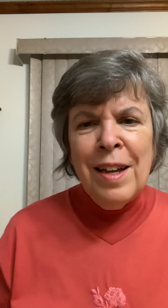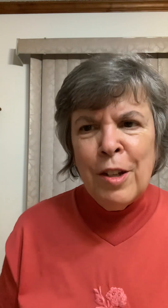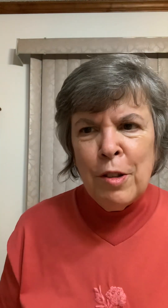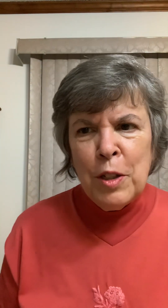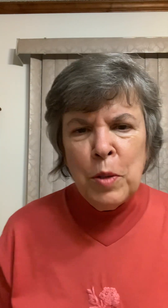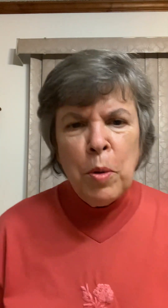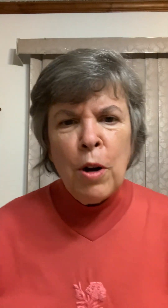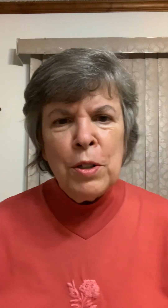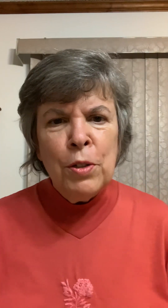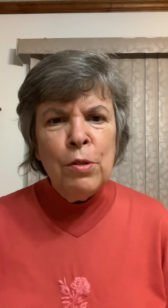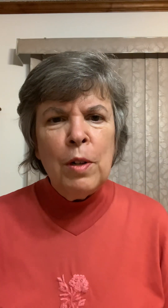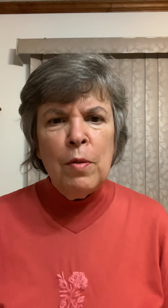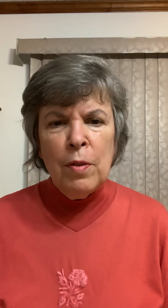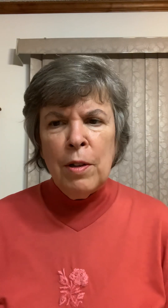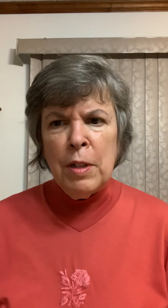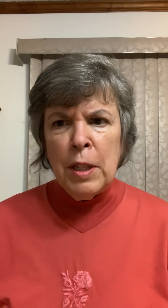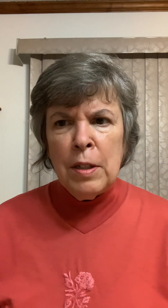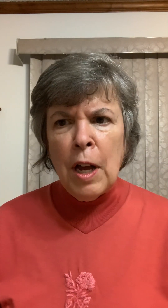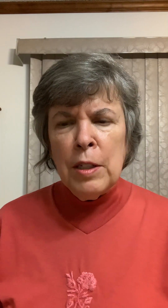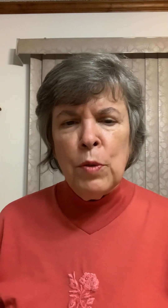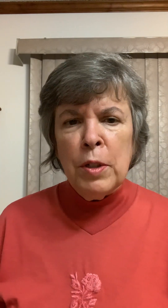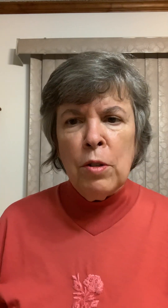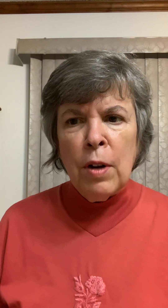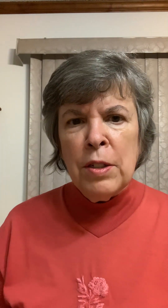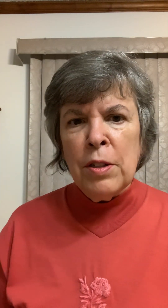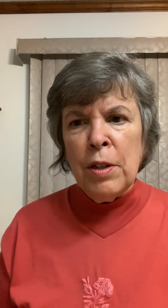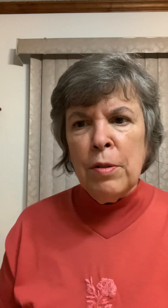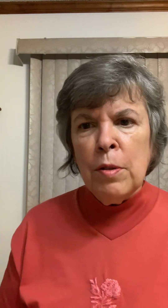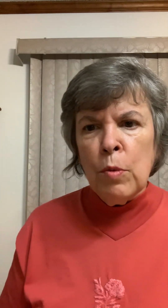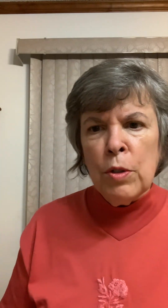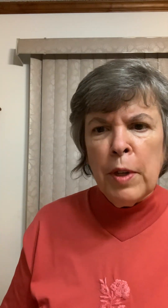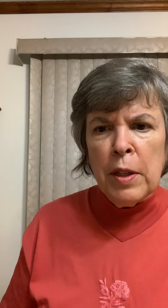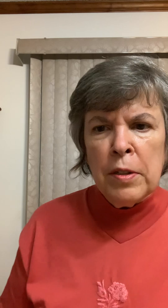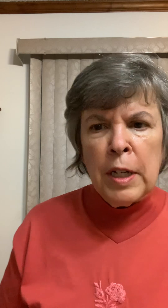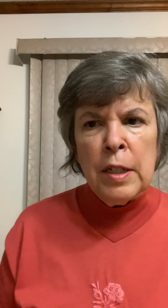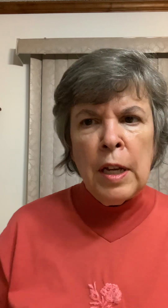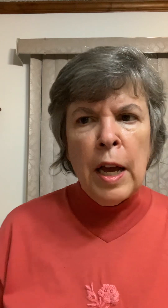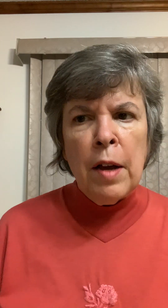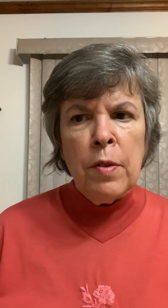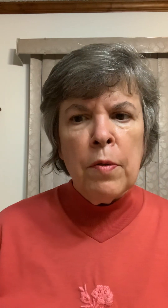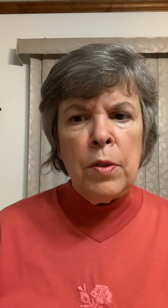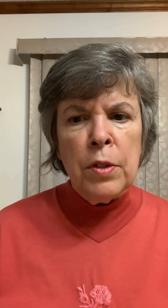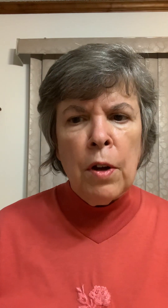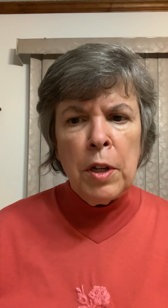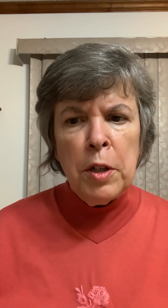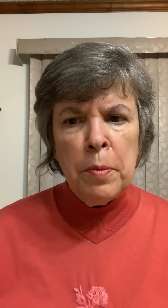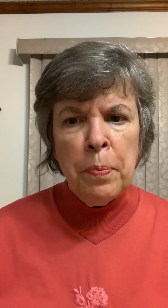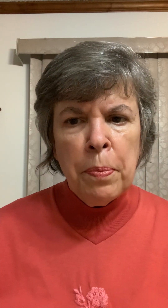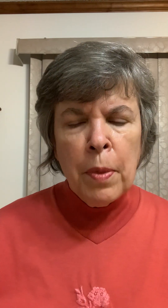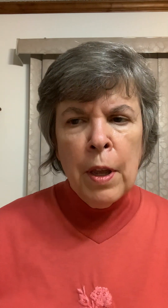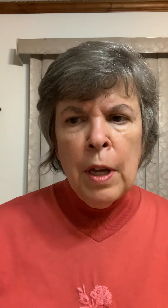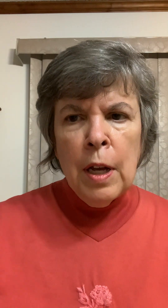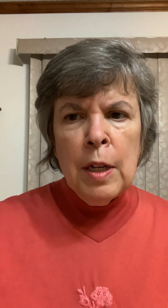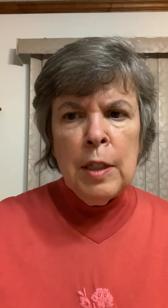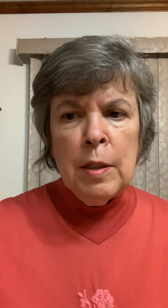Hello, this is part 2 of learning the signs for In Christ Alone. We're doing the second half of the song here. And